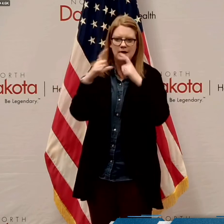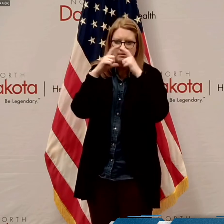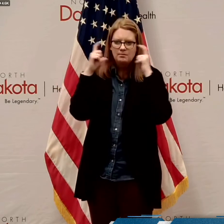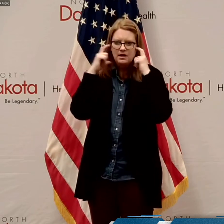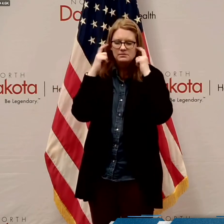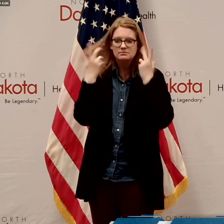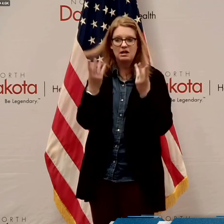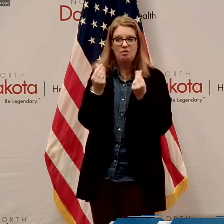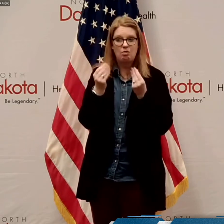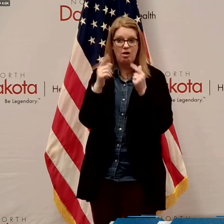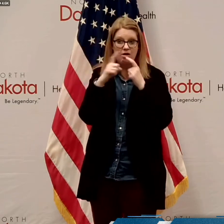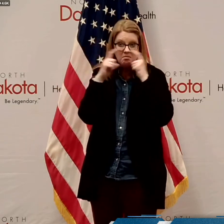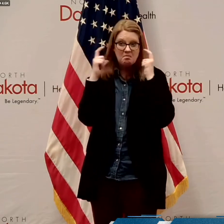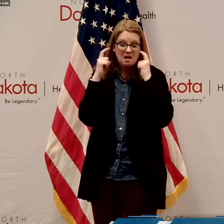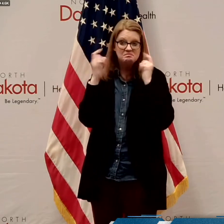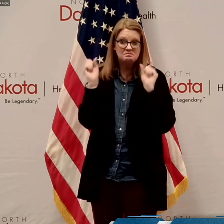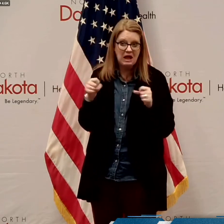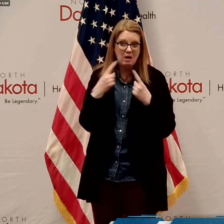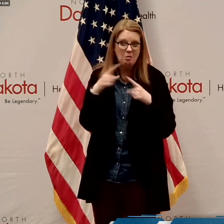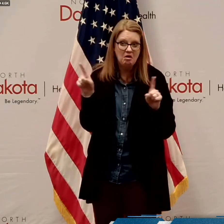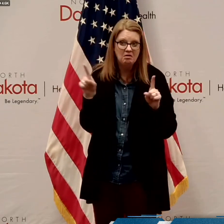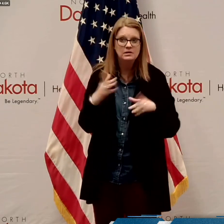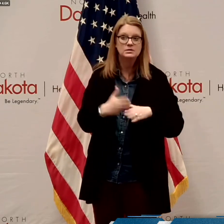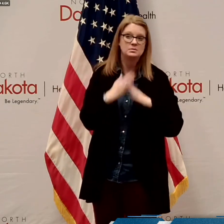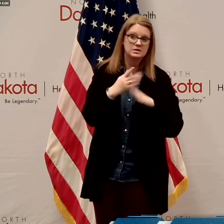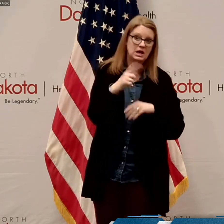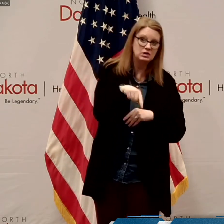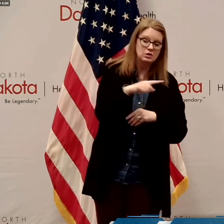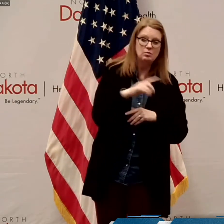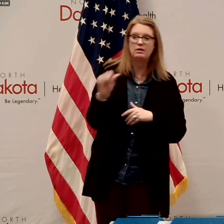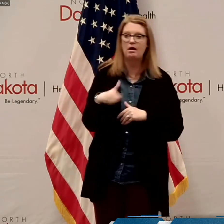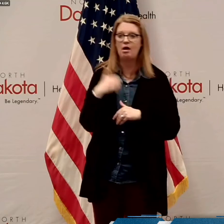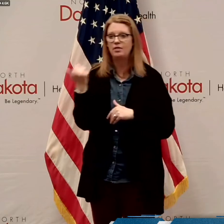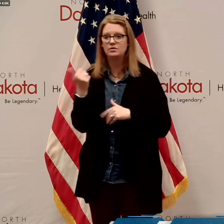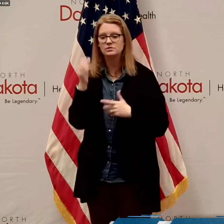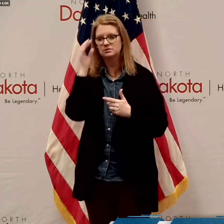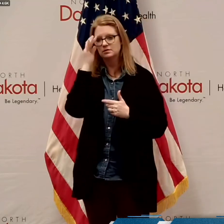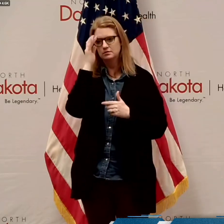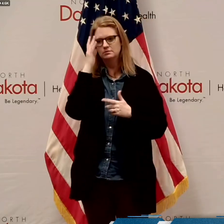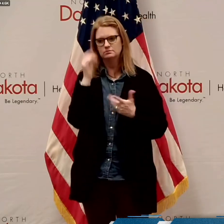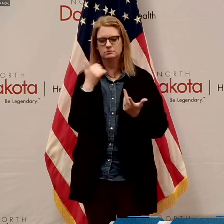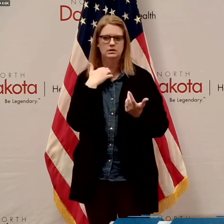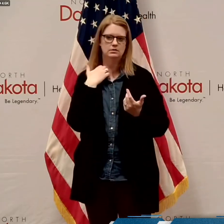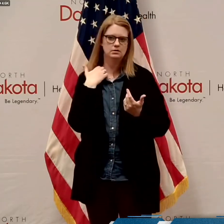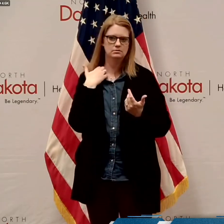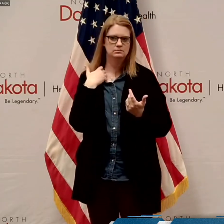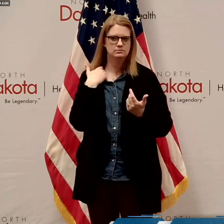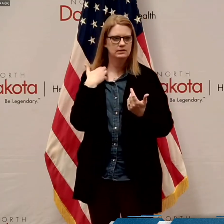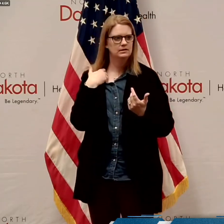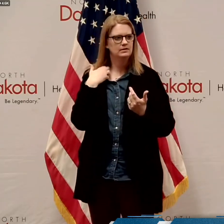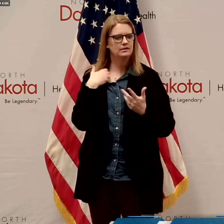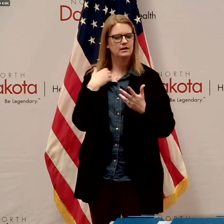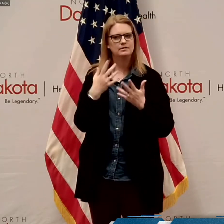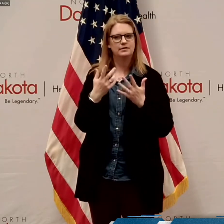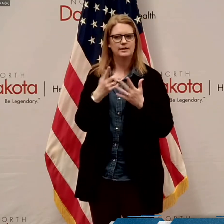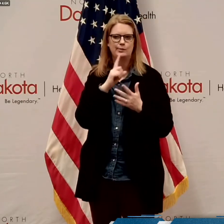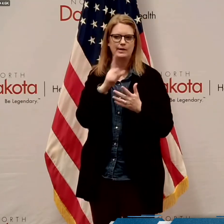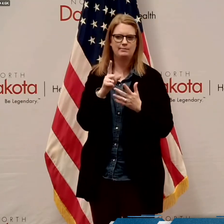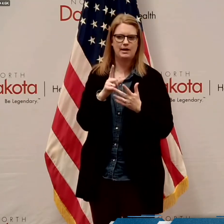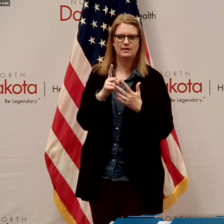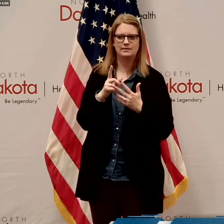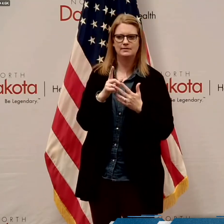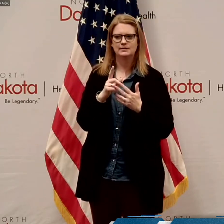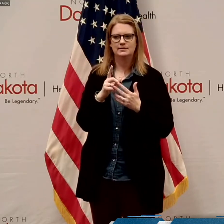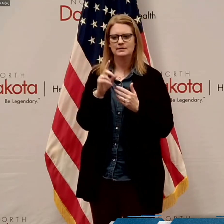cloth masks can work to protect you and protect others until you get your custom-made designer